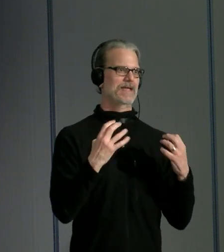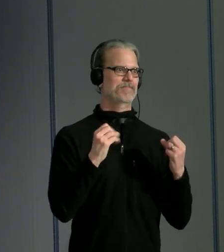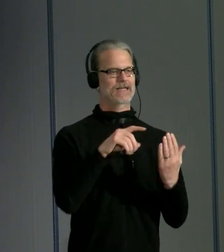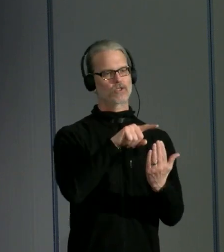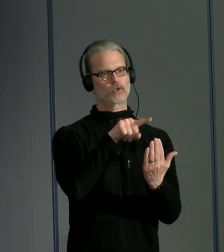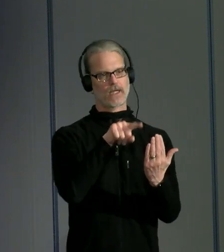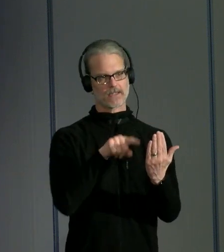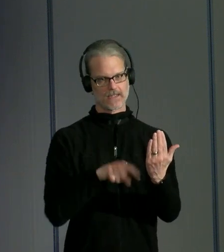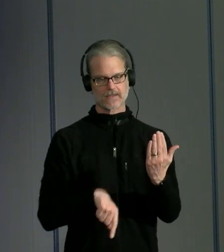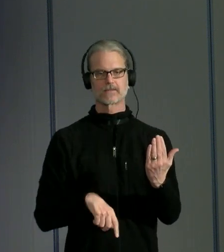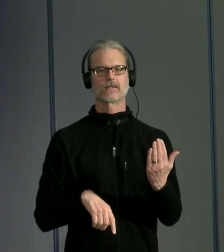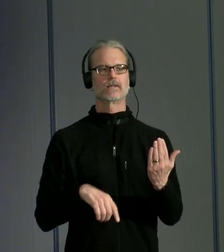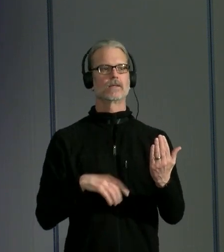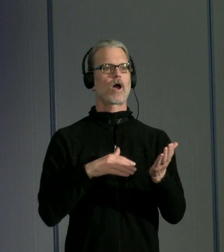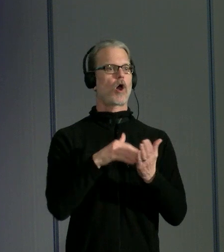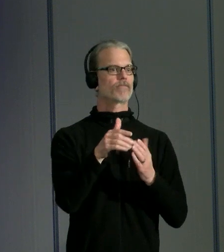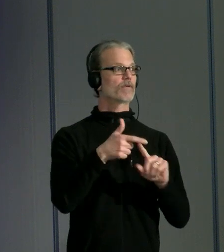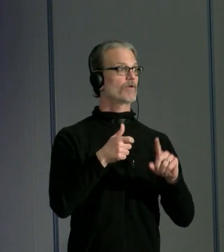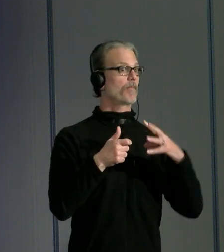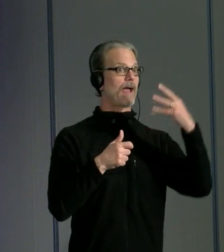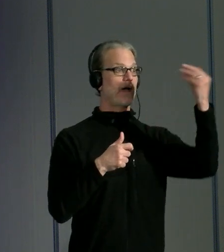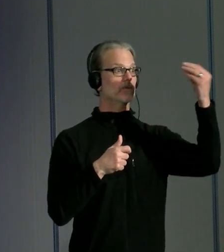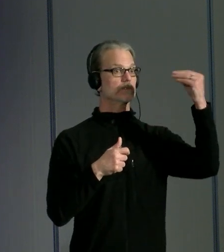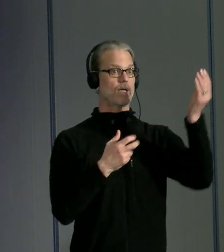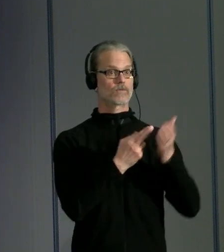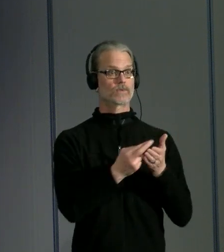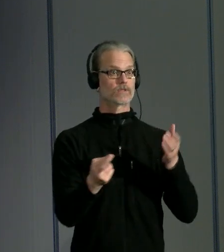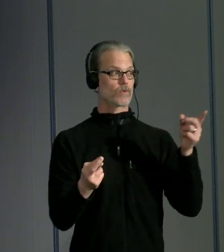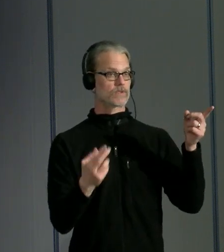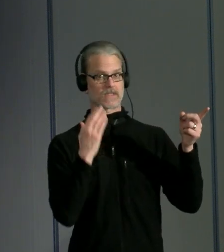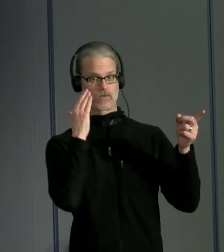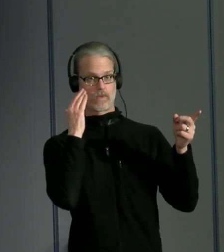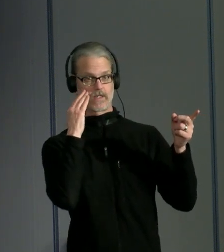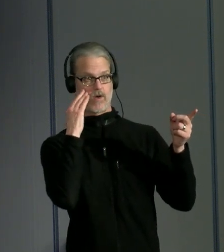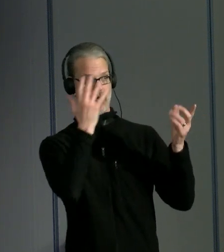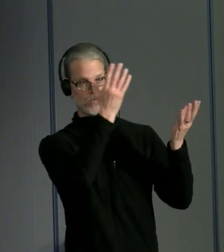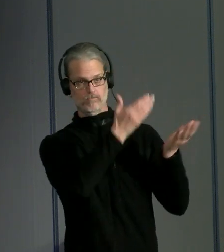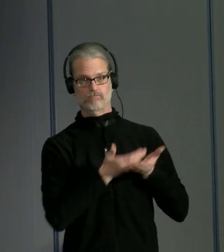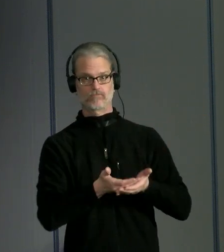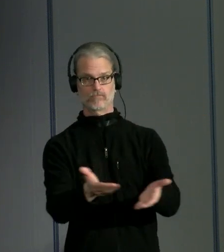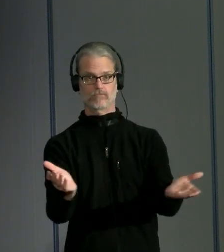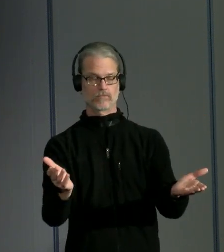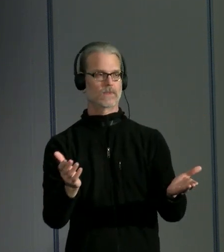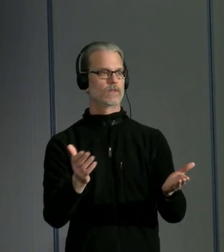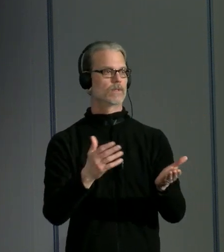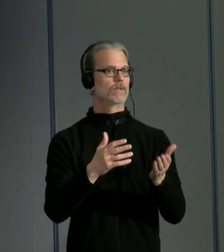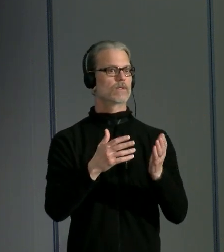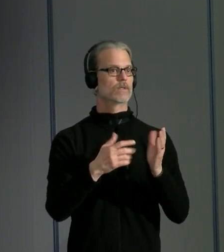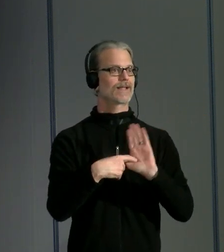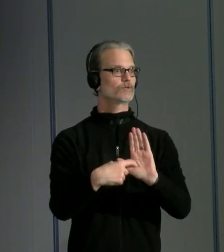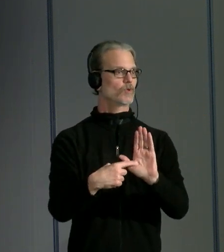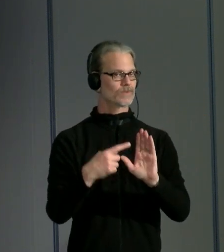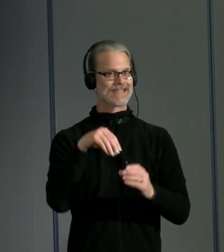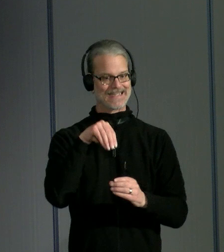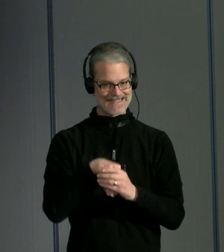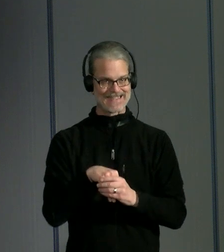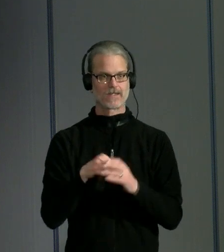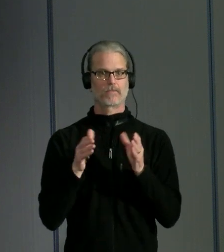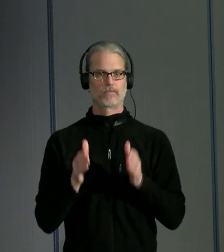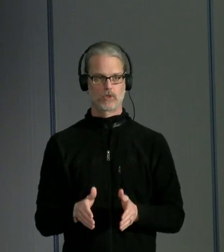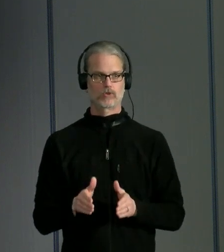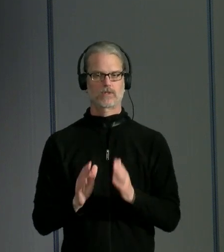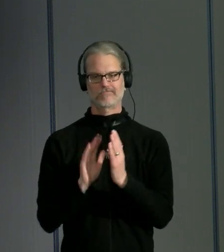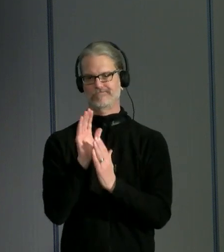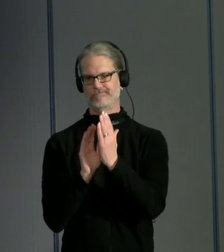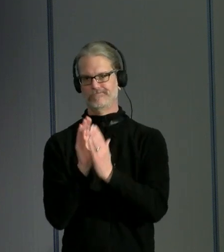checklists, often from outside resources that we know is available, that talk about in-person accessibility, virtual